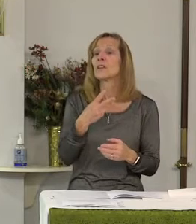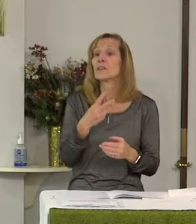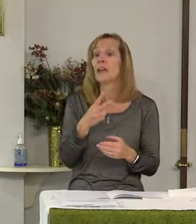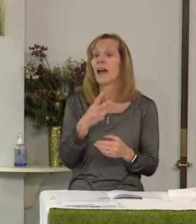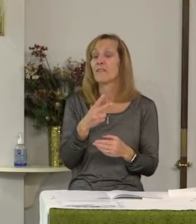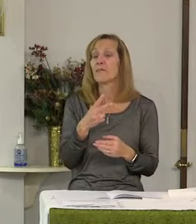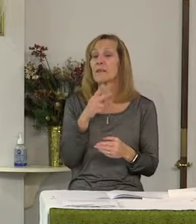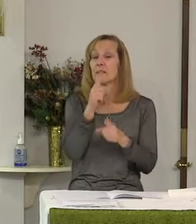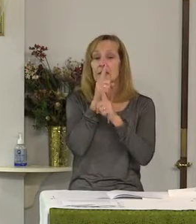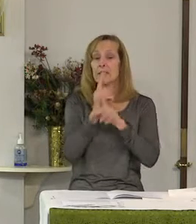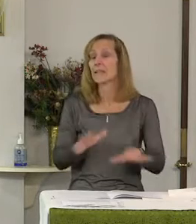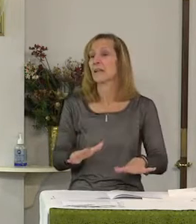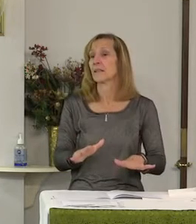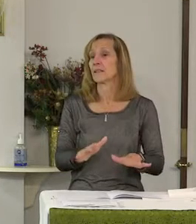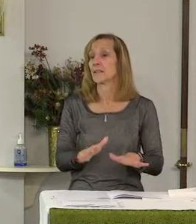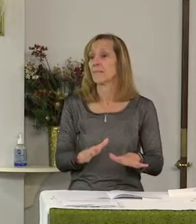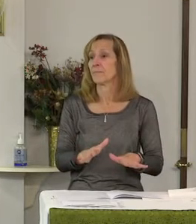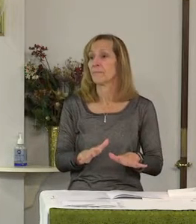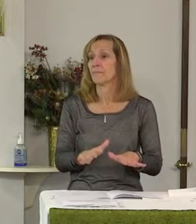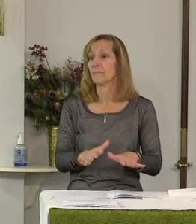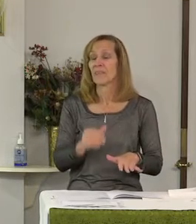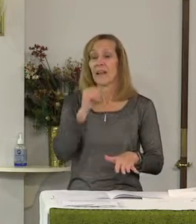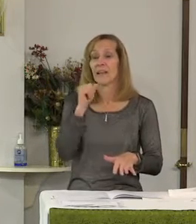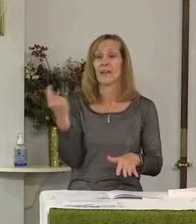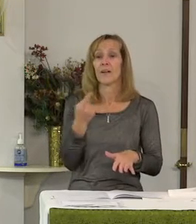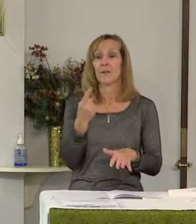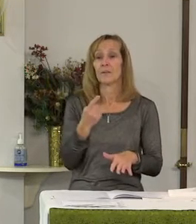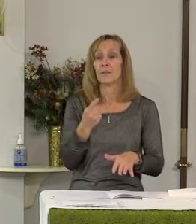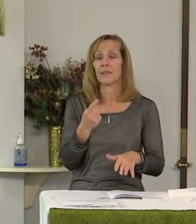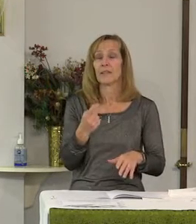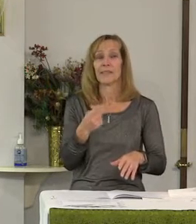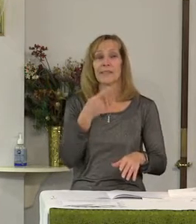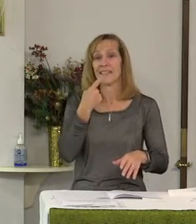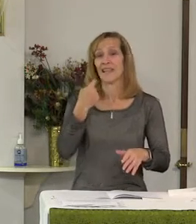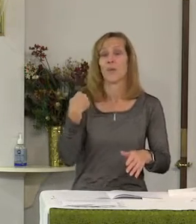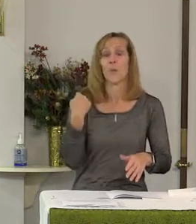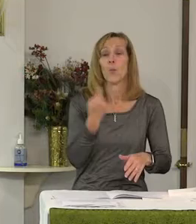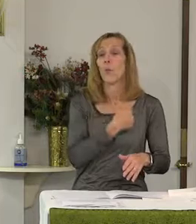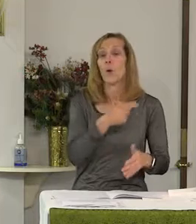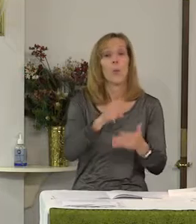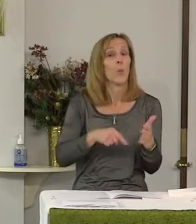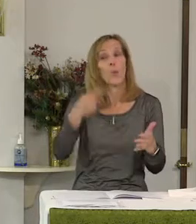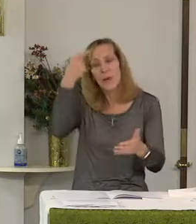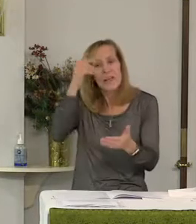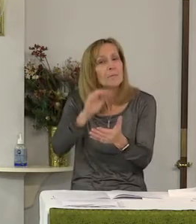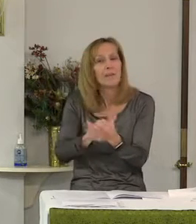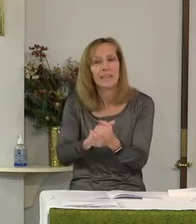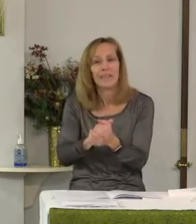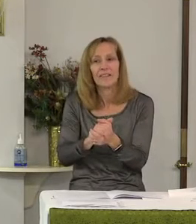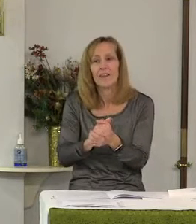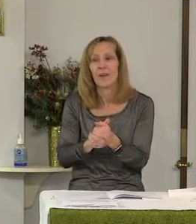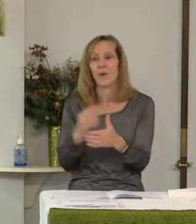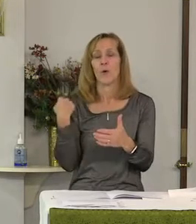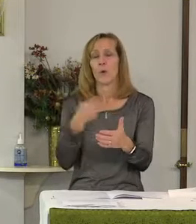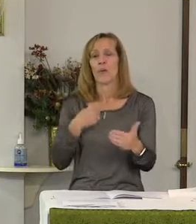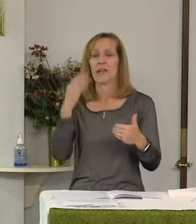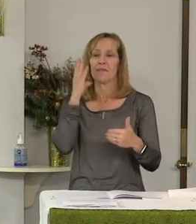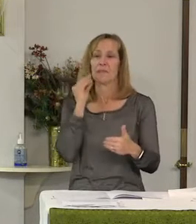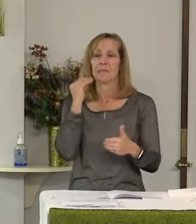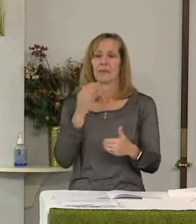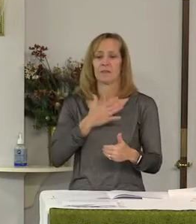been systematically silenced, and not just spouting off what we believe or have experienced.